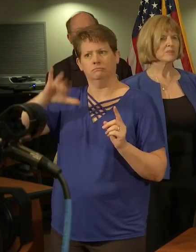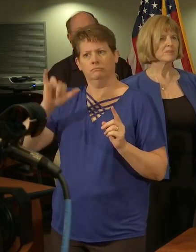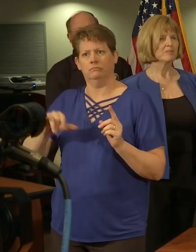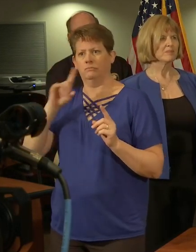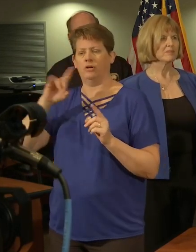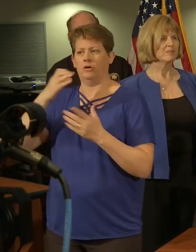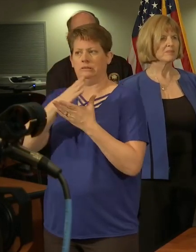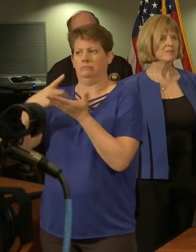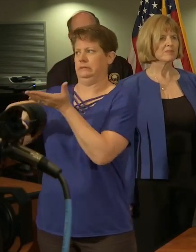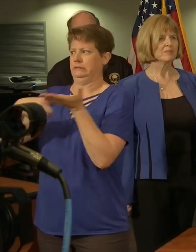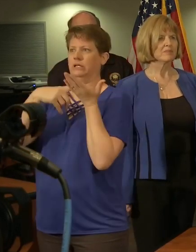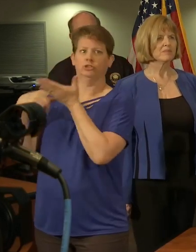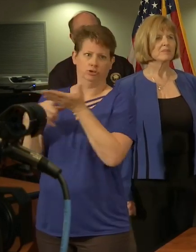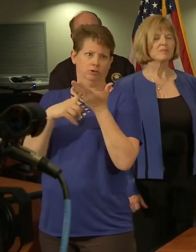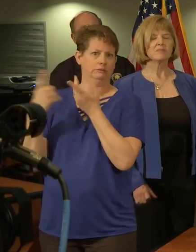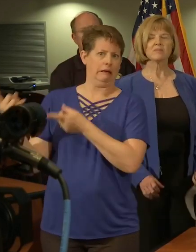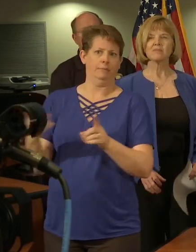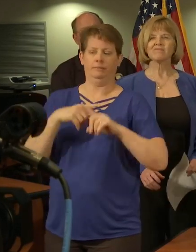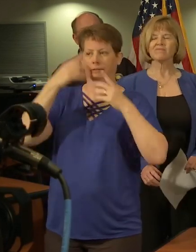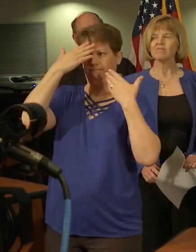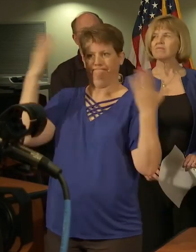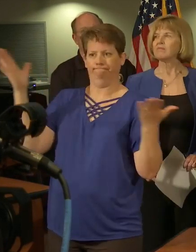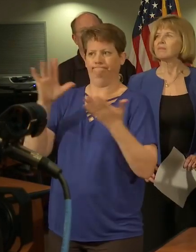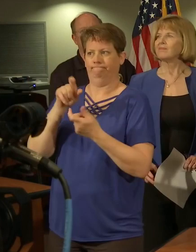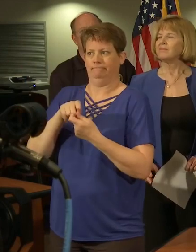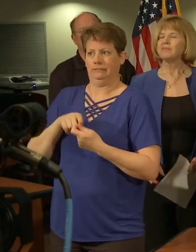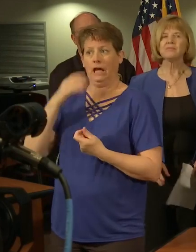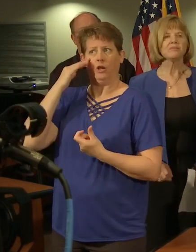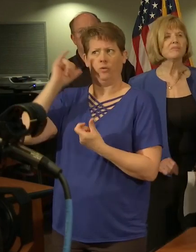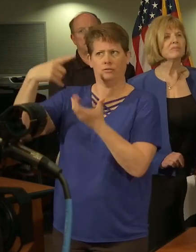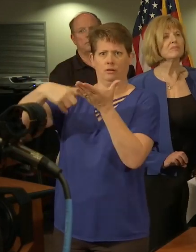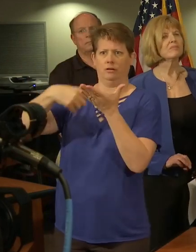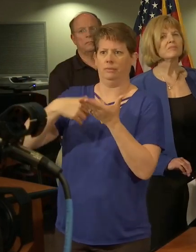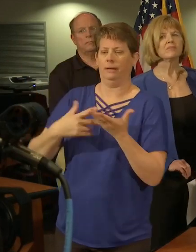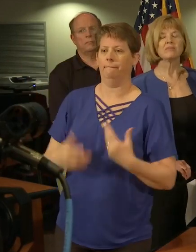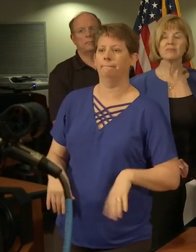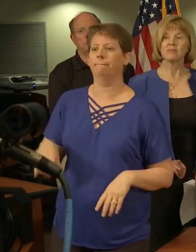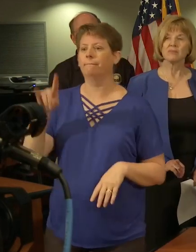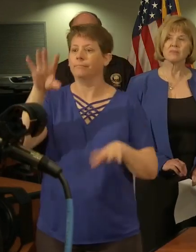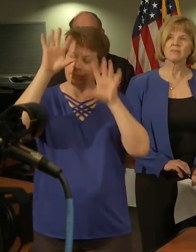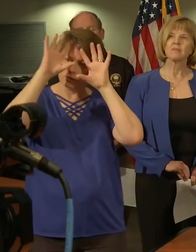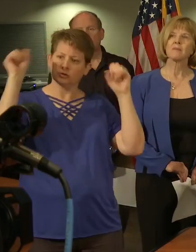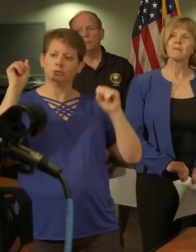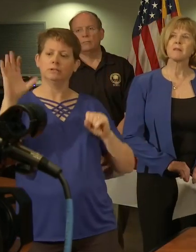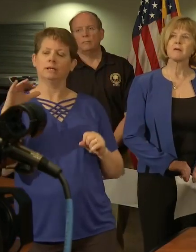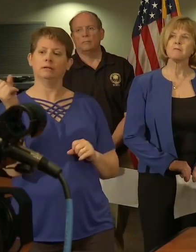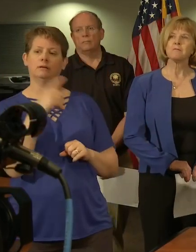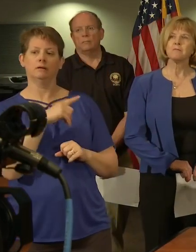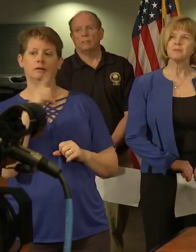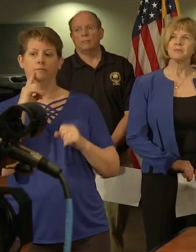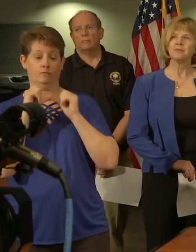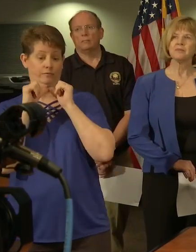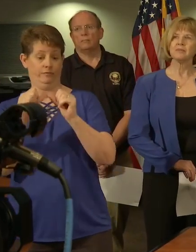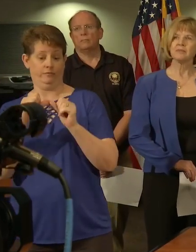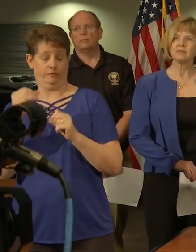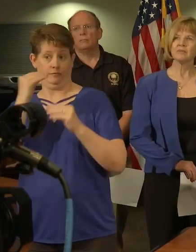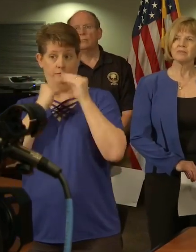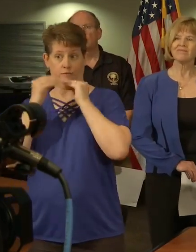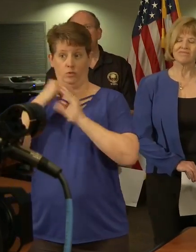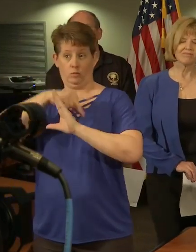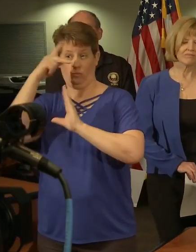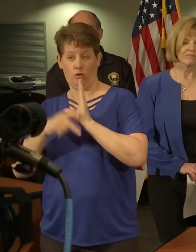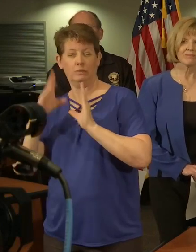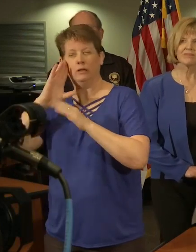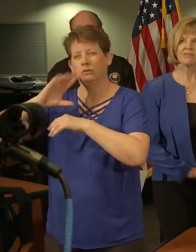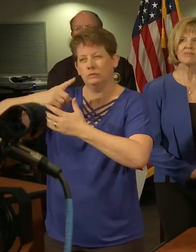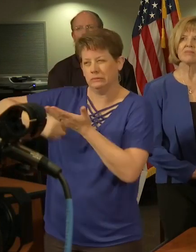are discussions going on. I'm aware of those. Superintendent, in terms of continuing food programs at school, I know we